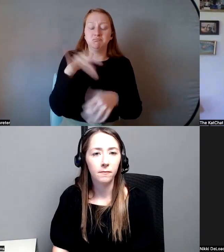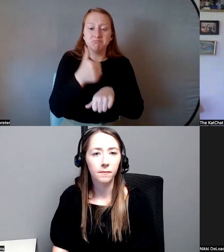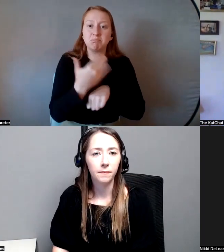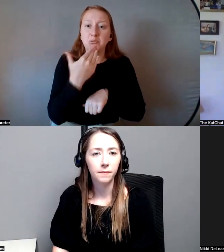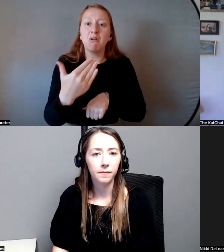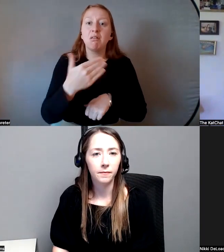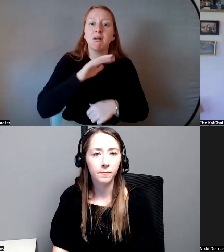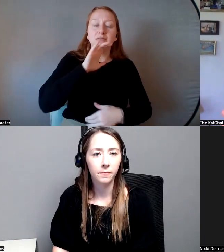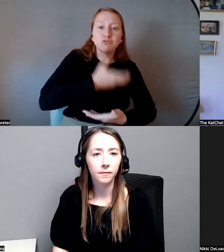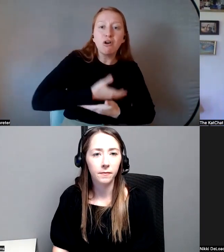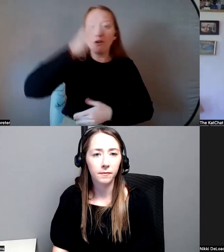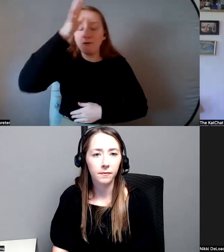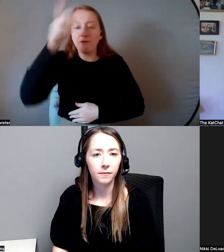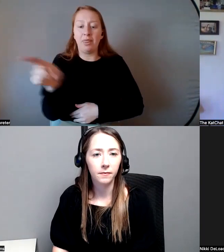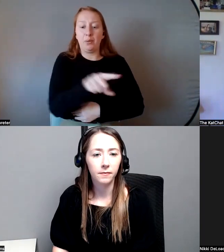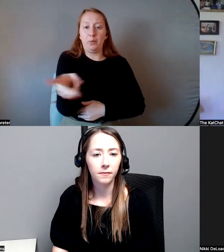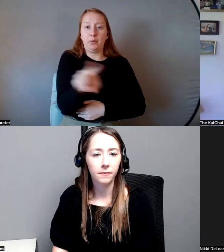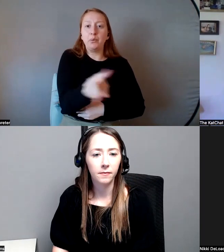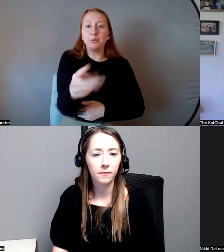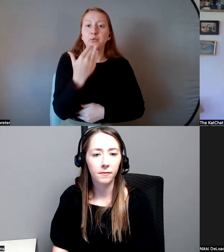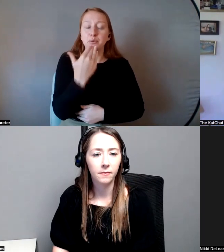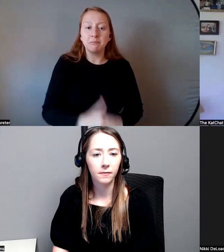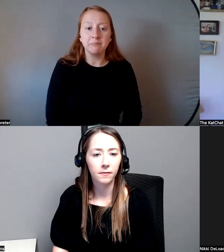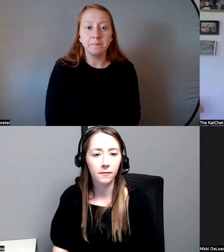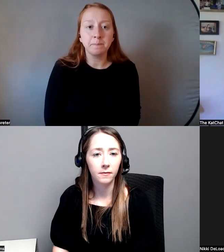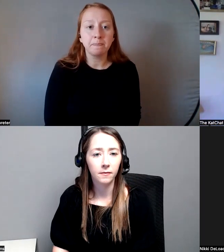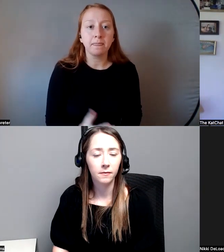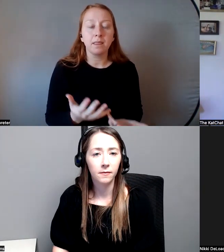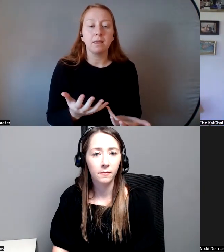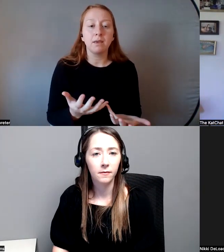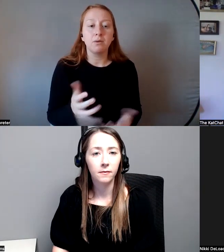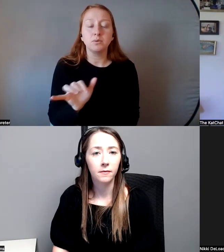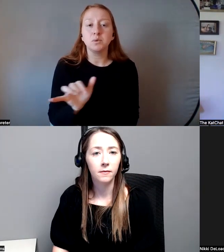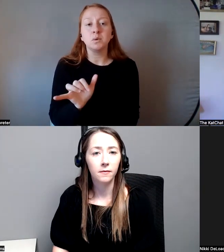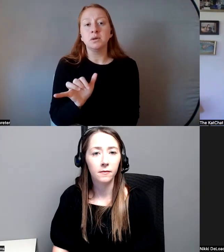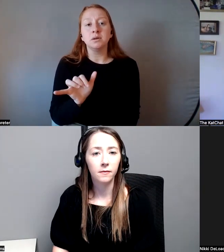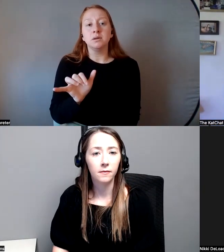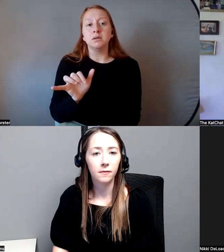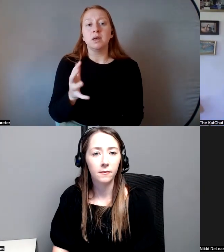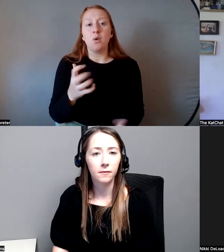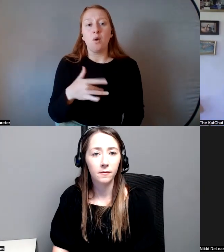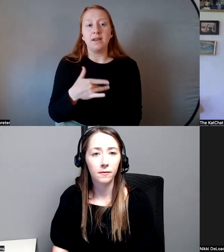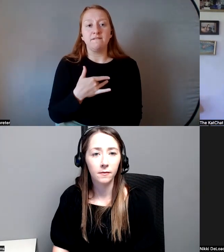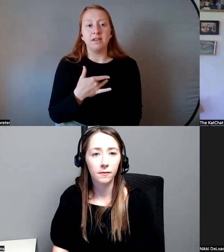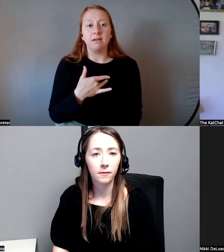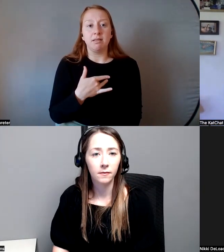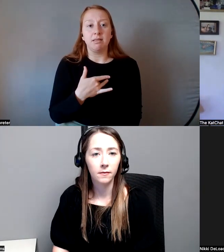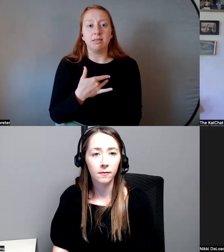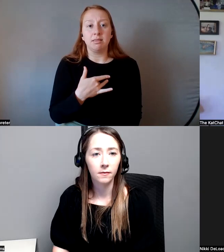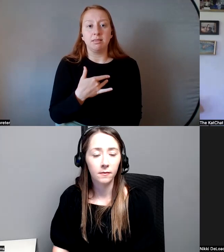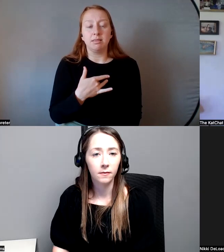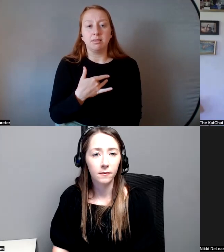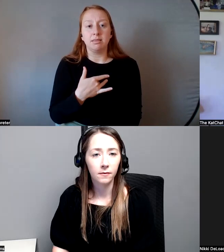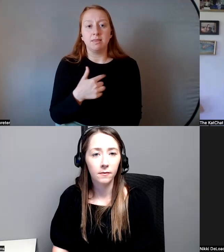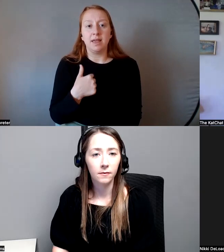And I watched that movie a handful of times because I wanted to feel that was there. And I wanted to feel